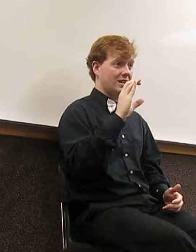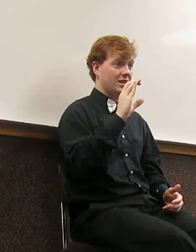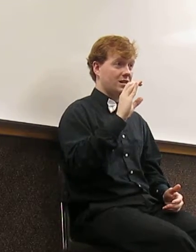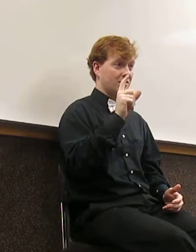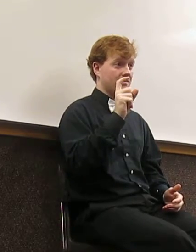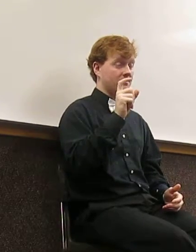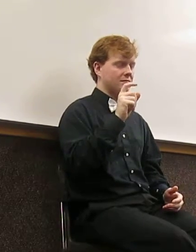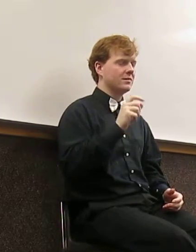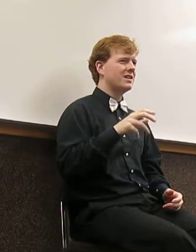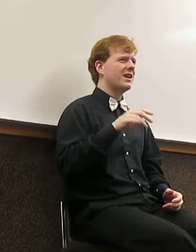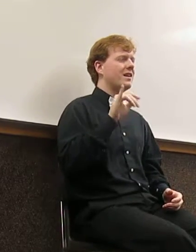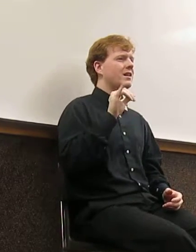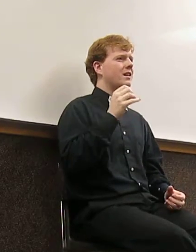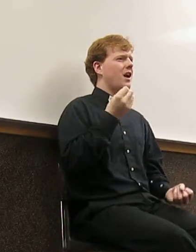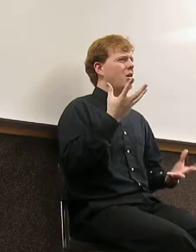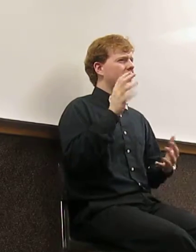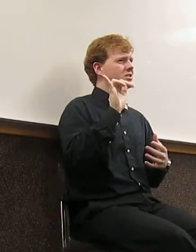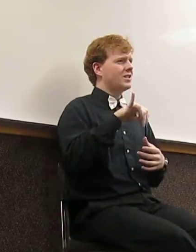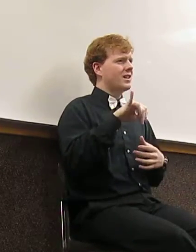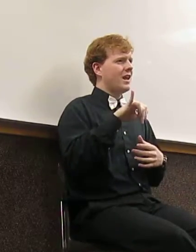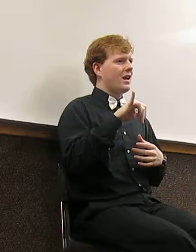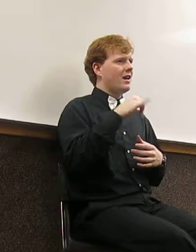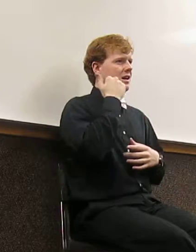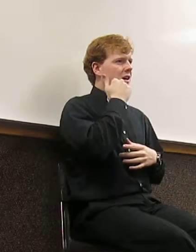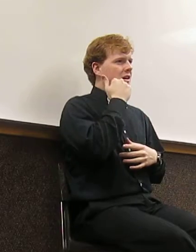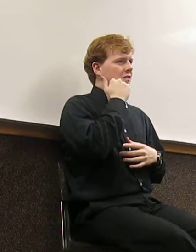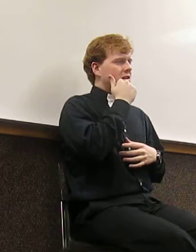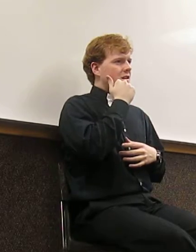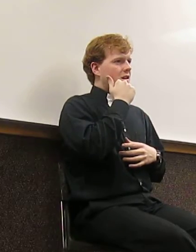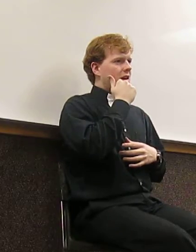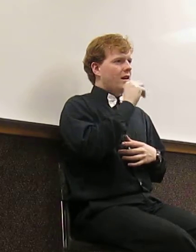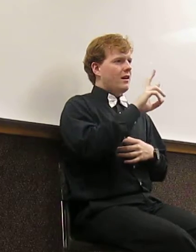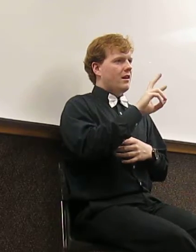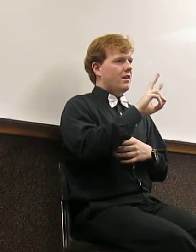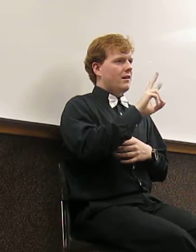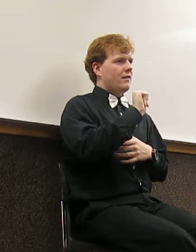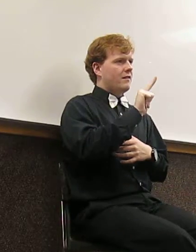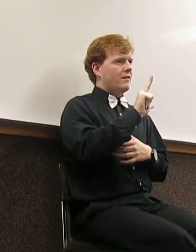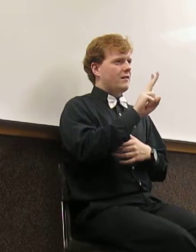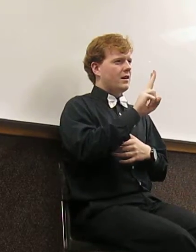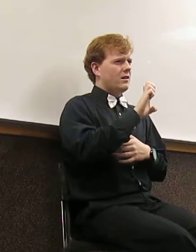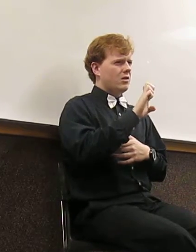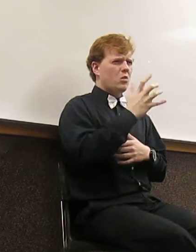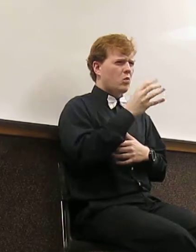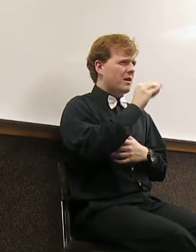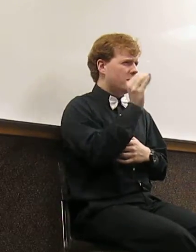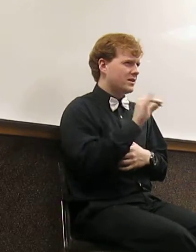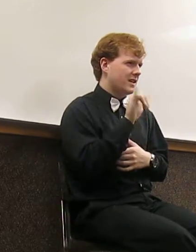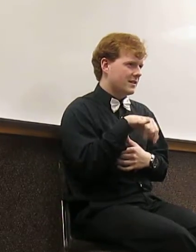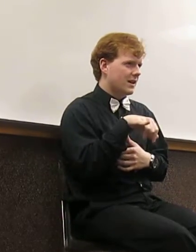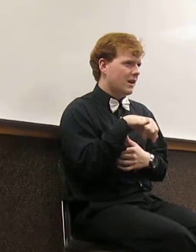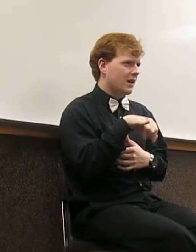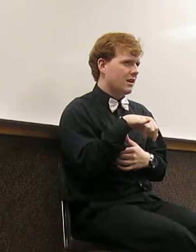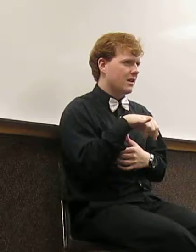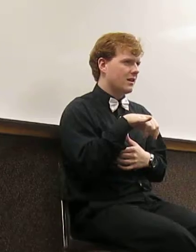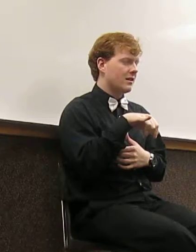of your daily value, like how much that gives you for how much you need a day? Like what percent of your daily value a